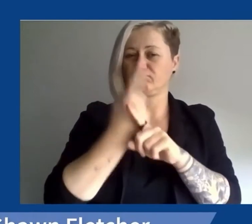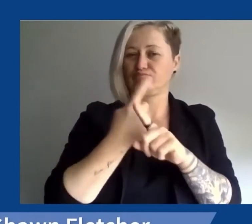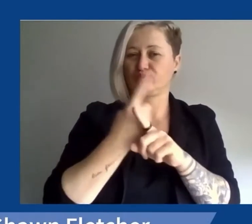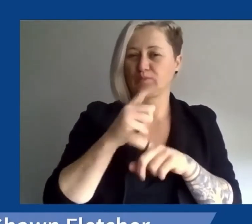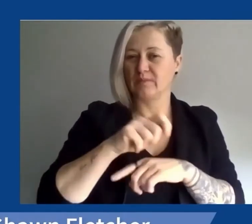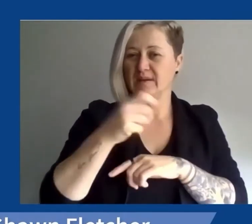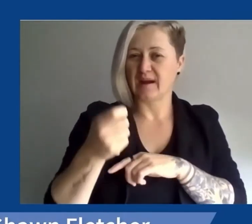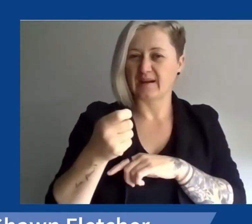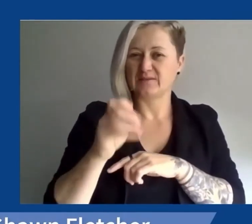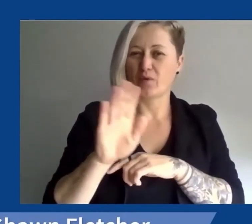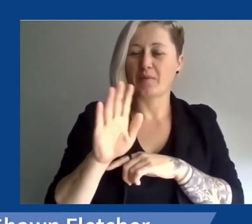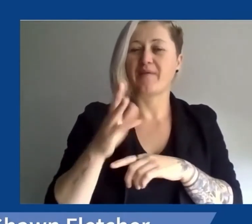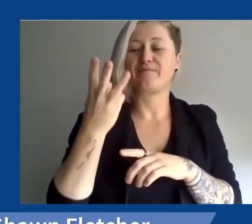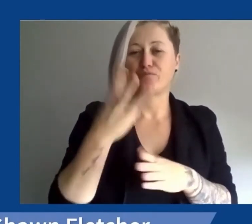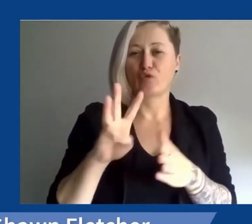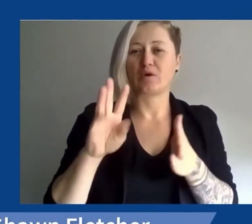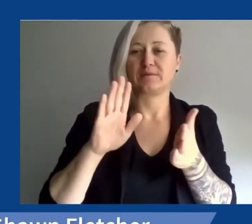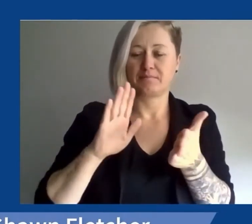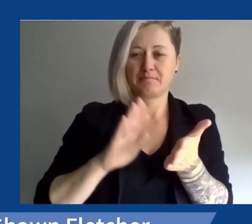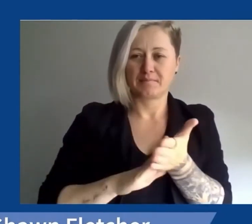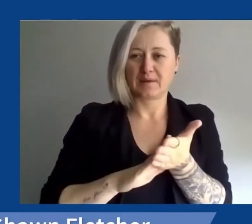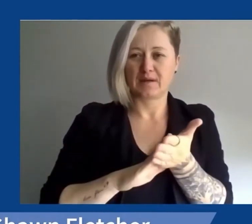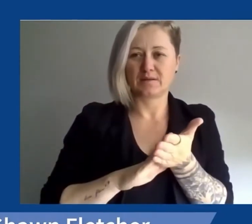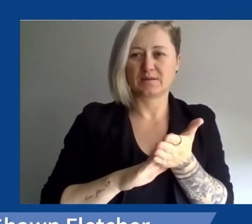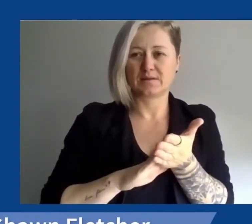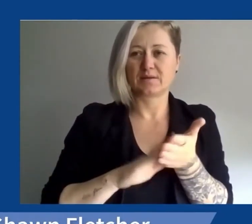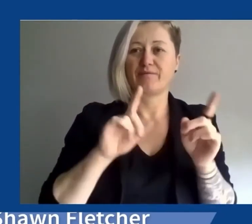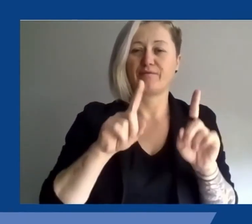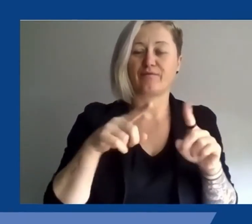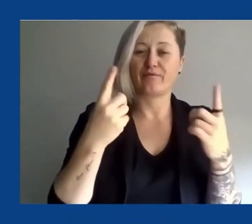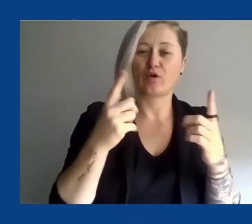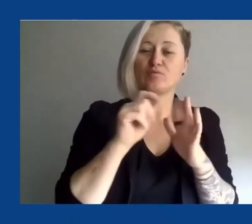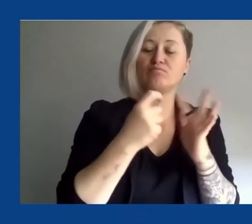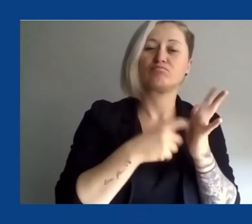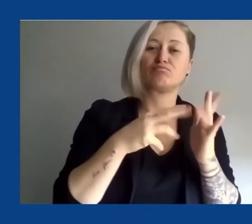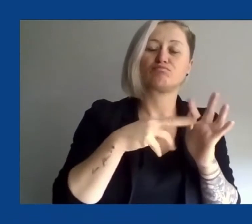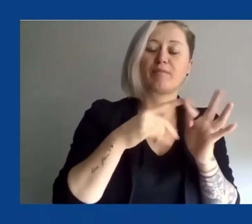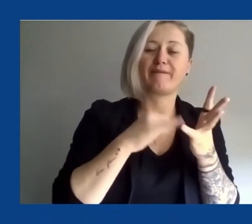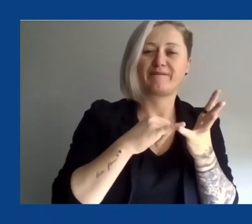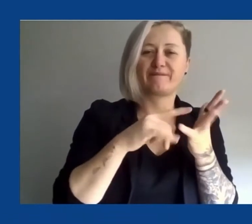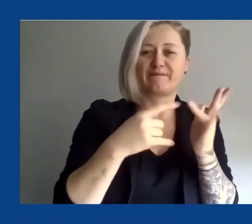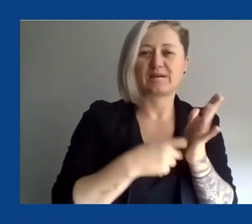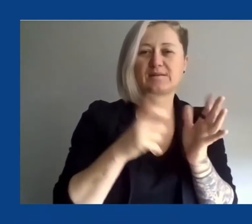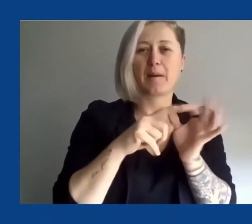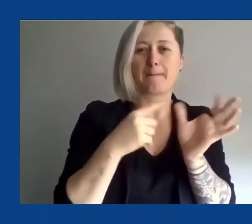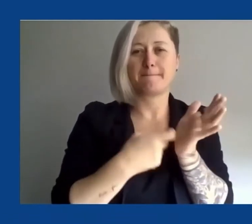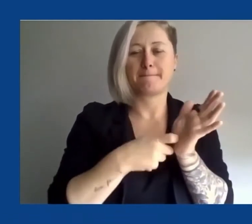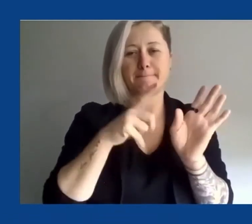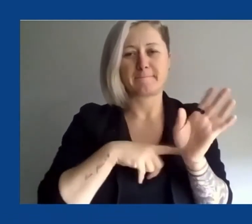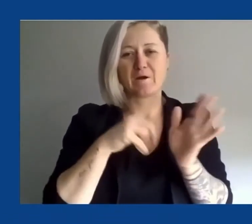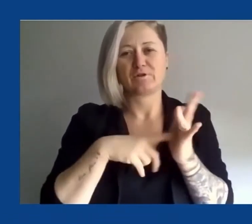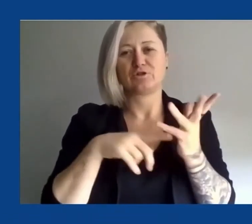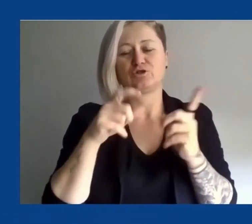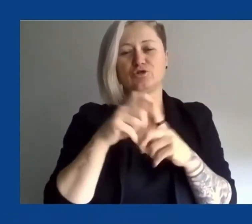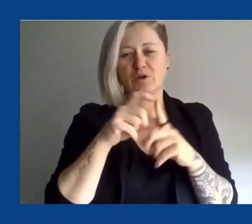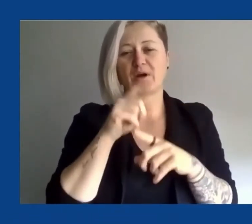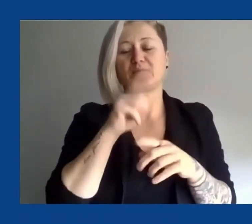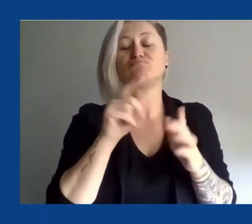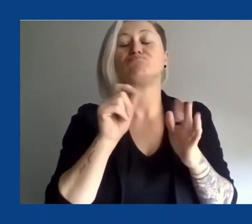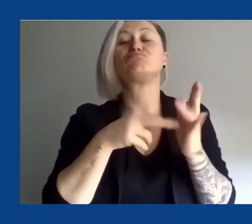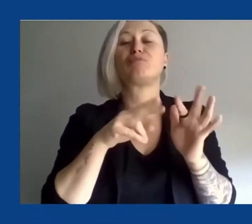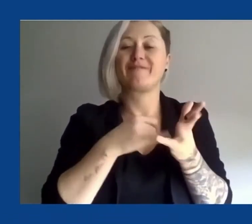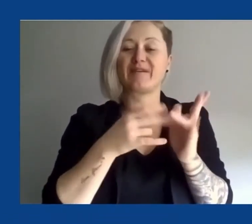about 30 minutes. First is Professor Barry Judd, who is the Director of Indigenous Studies at the University